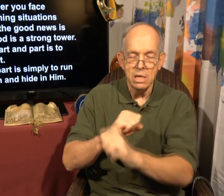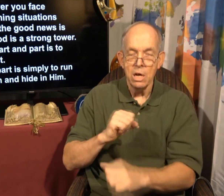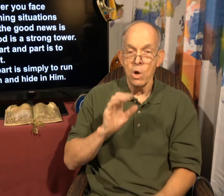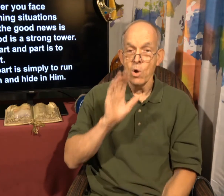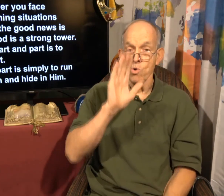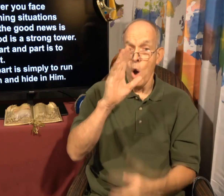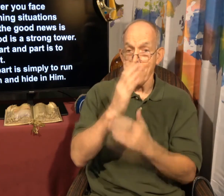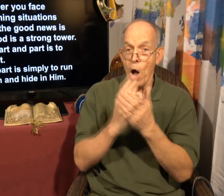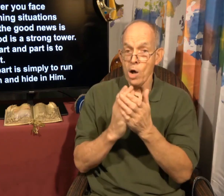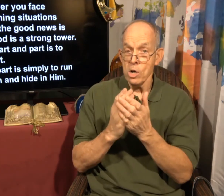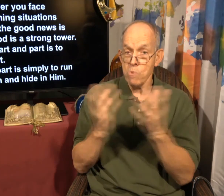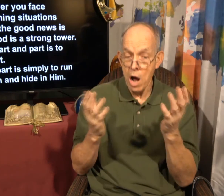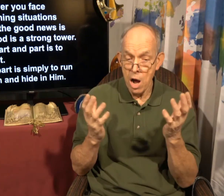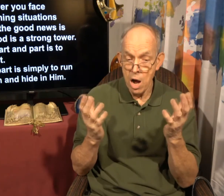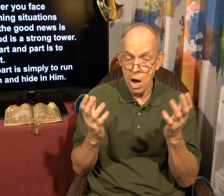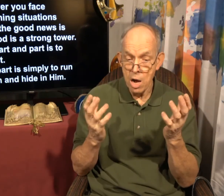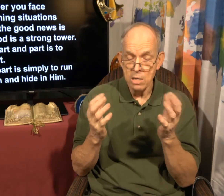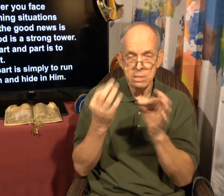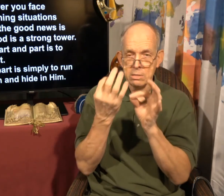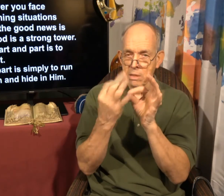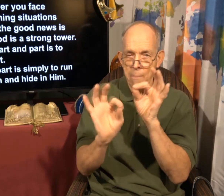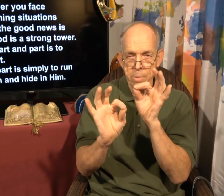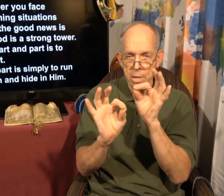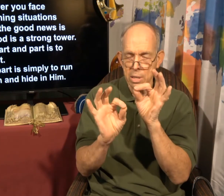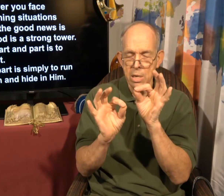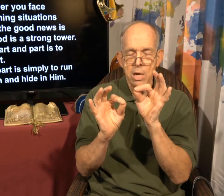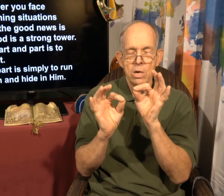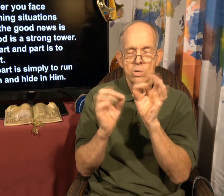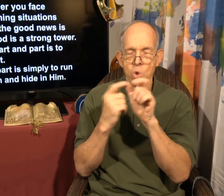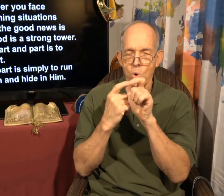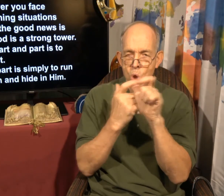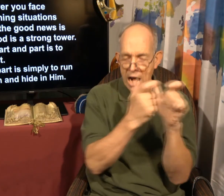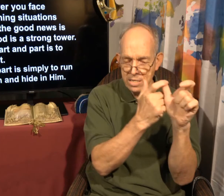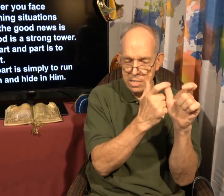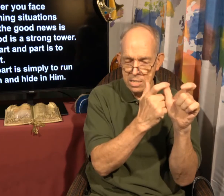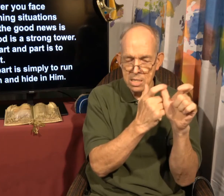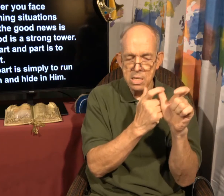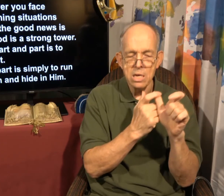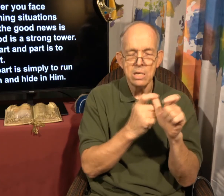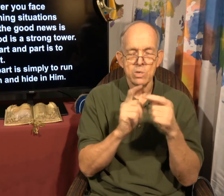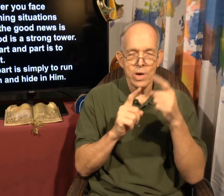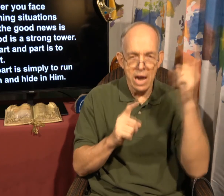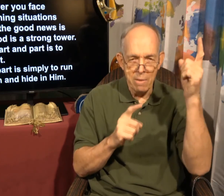heart, and his heart is to protect your part.